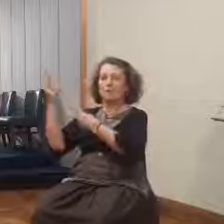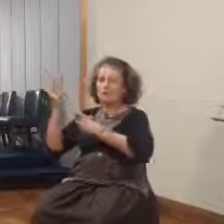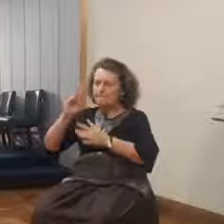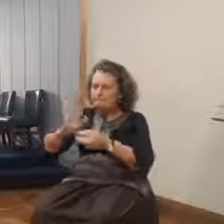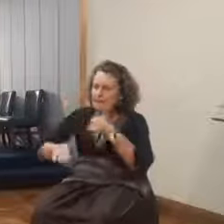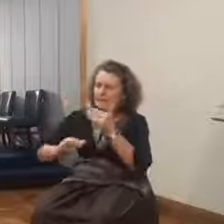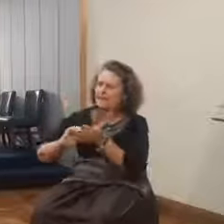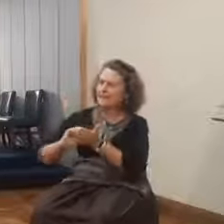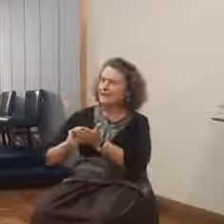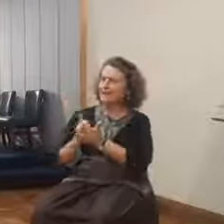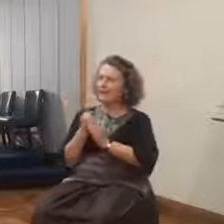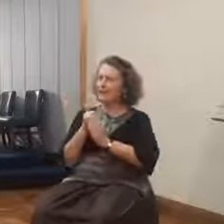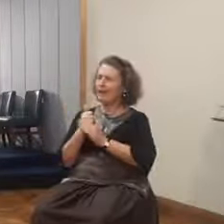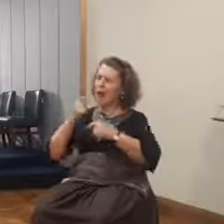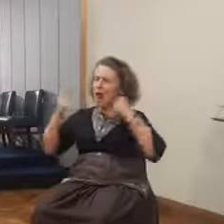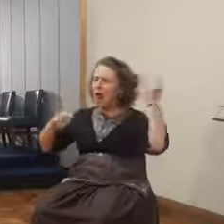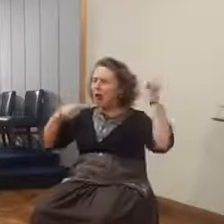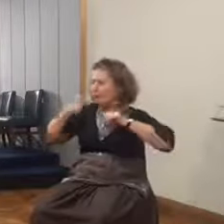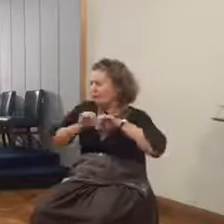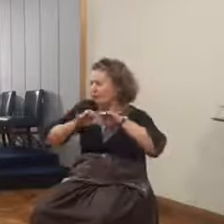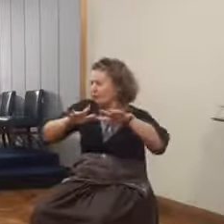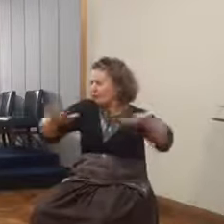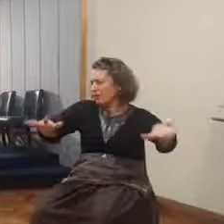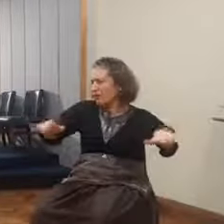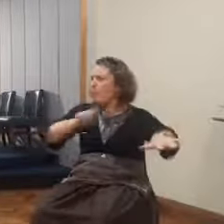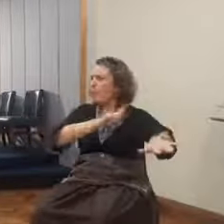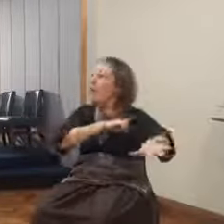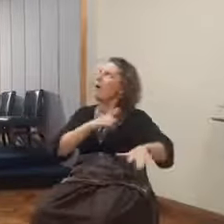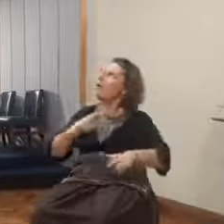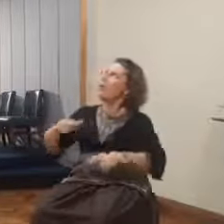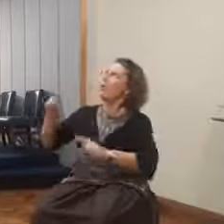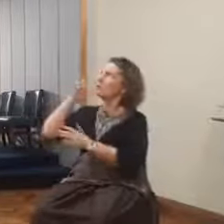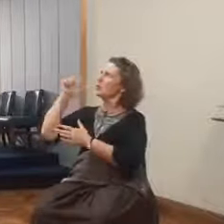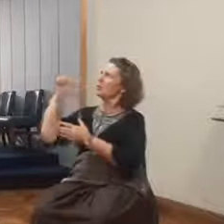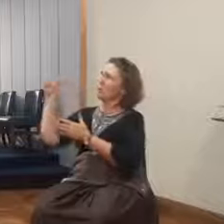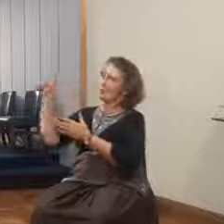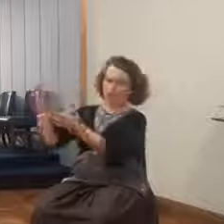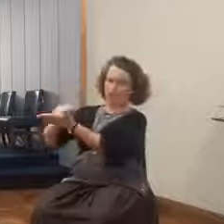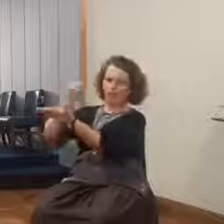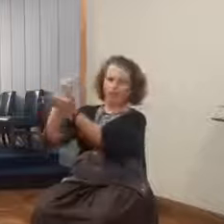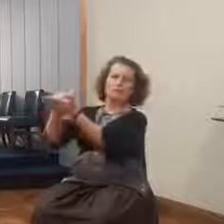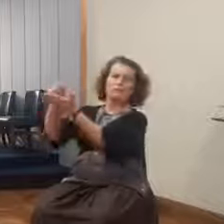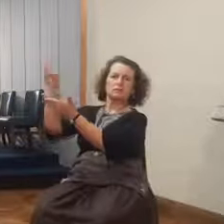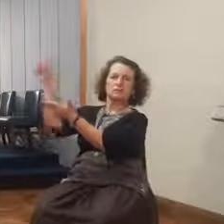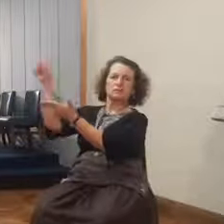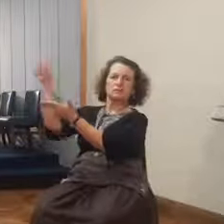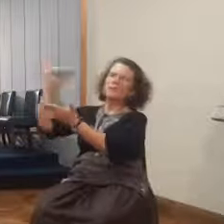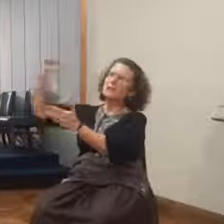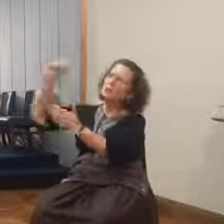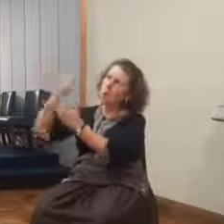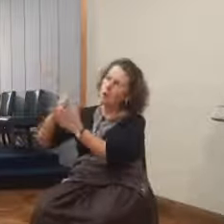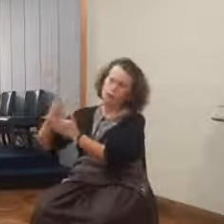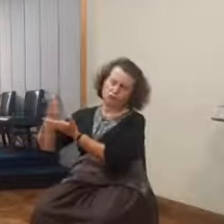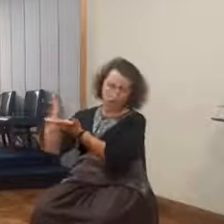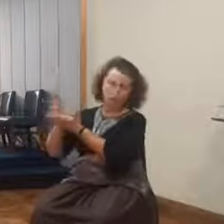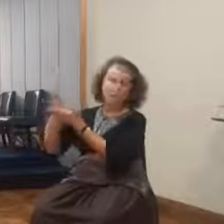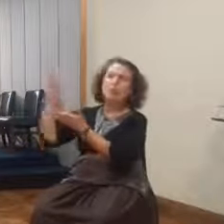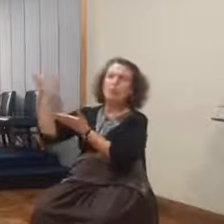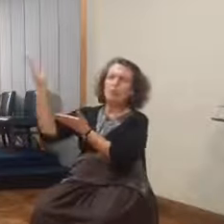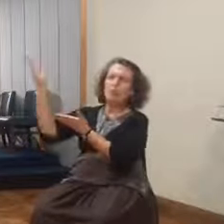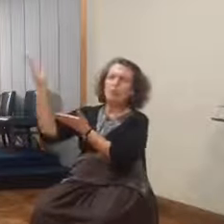with a loud noise, for the word of the Lord is right, and all his works are done in truth.